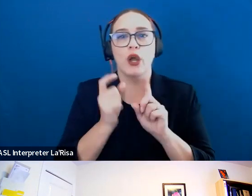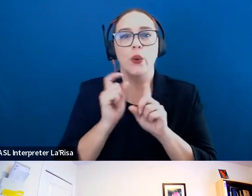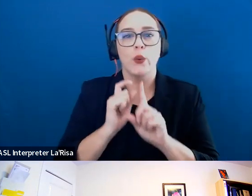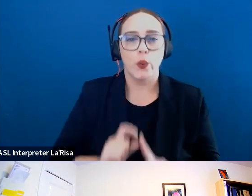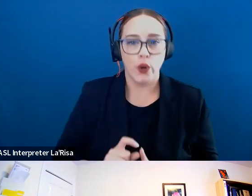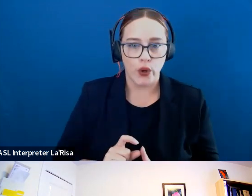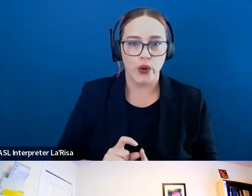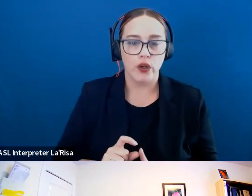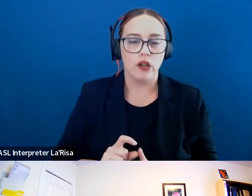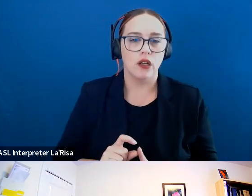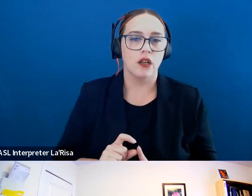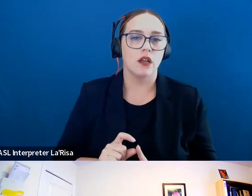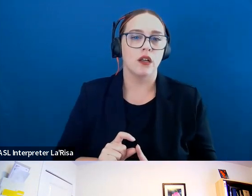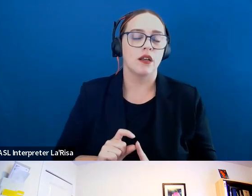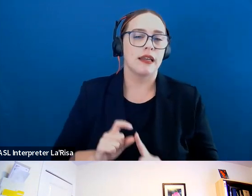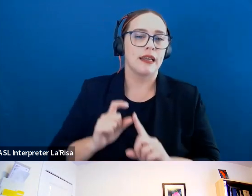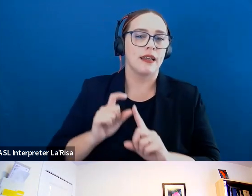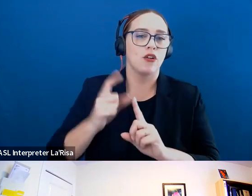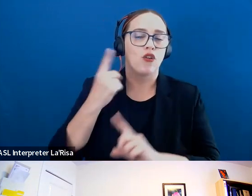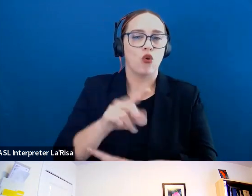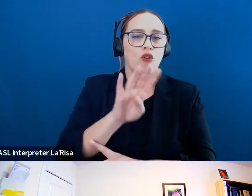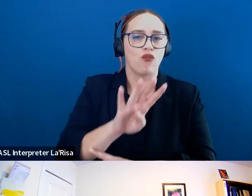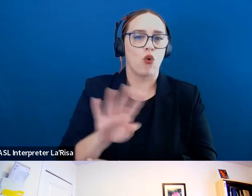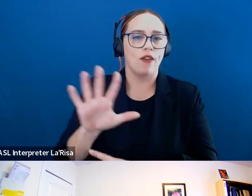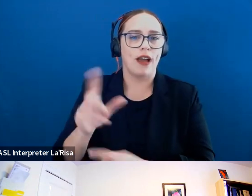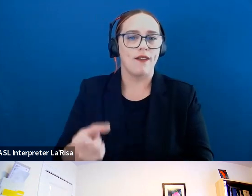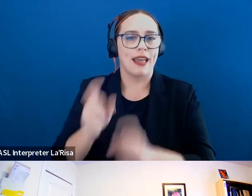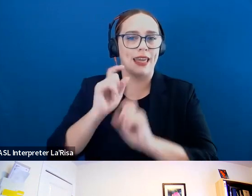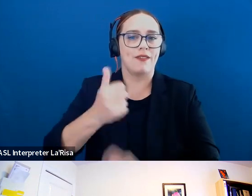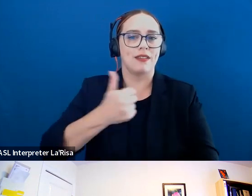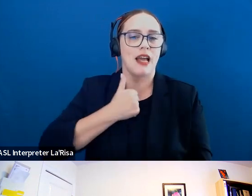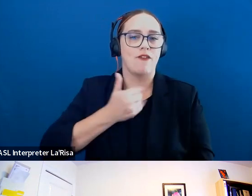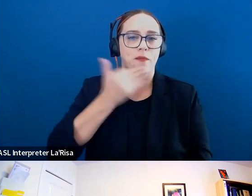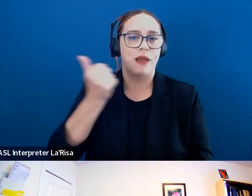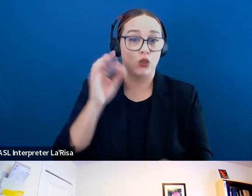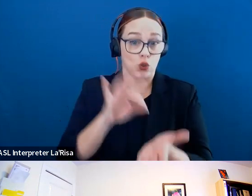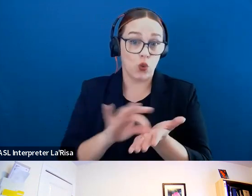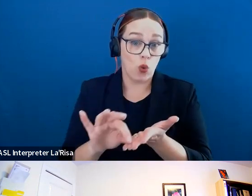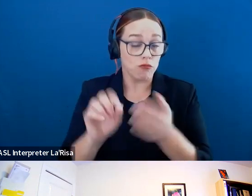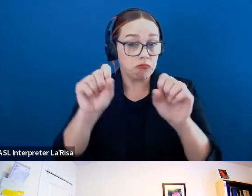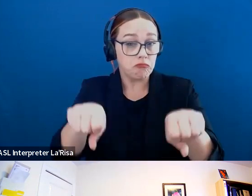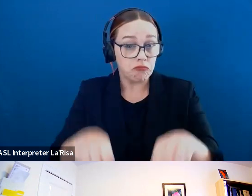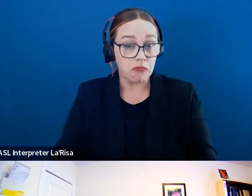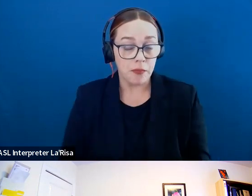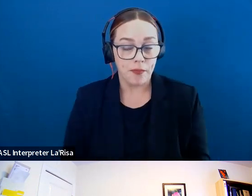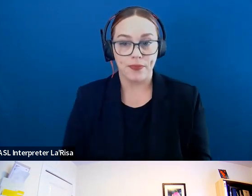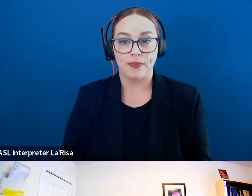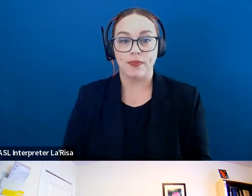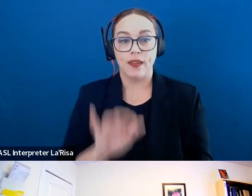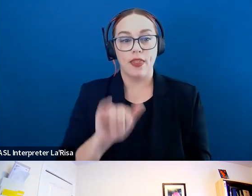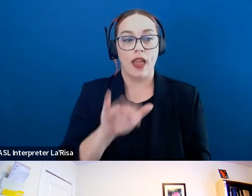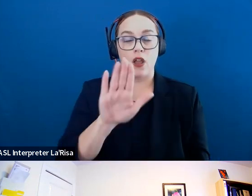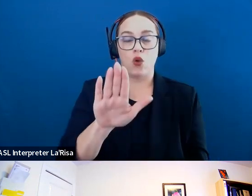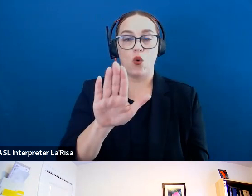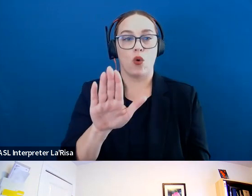4 or 5 and give ourselves a better score, right? And so it's a way to really look at